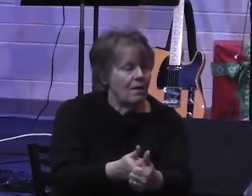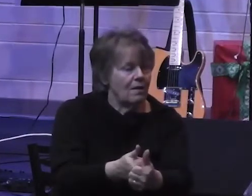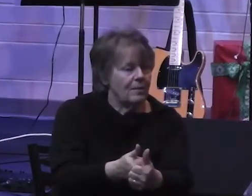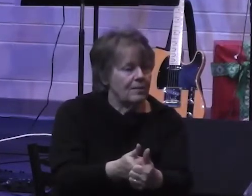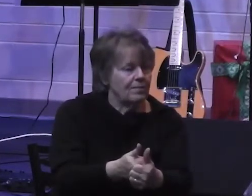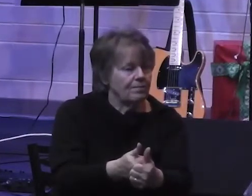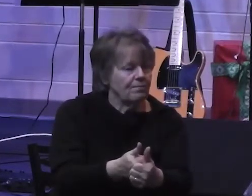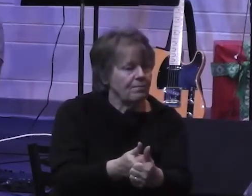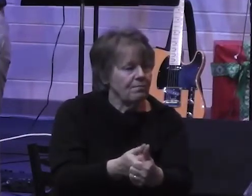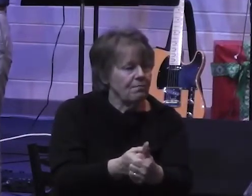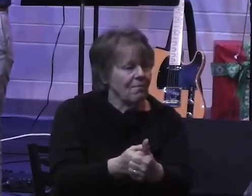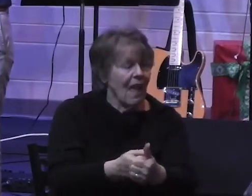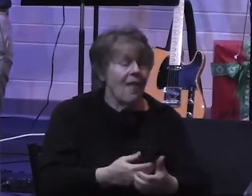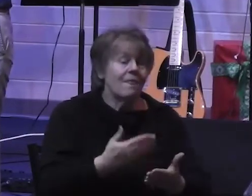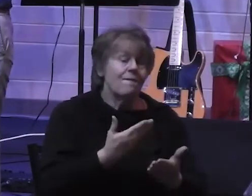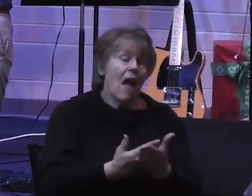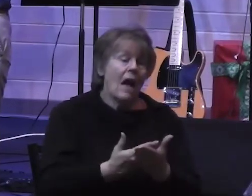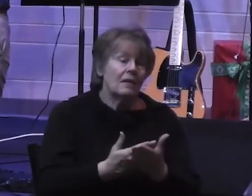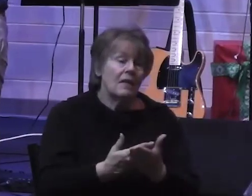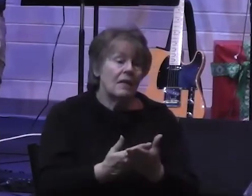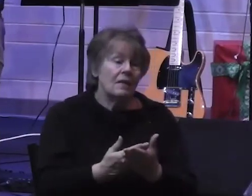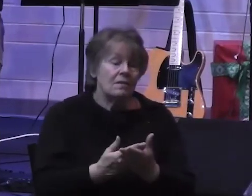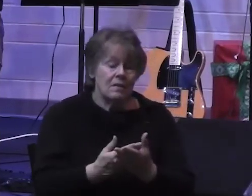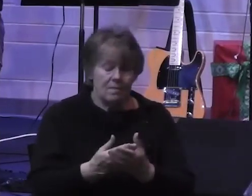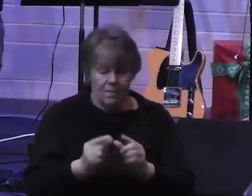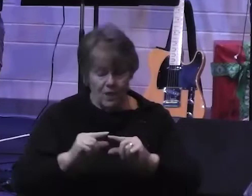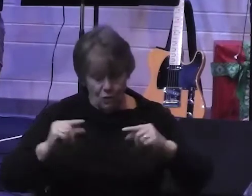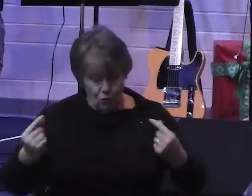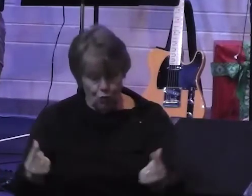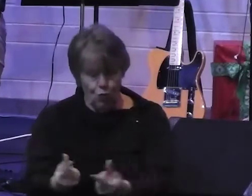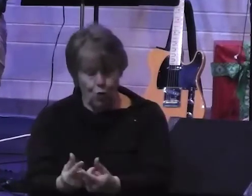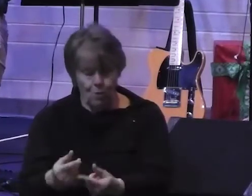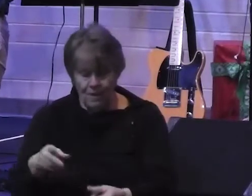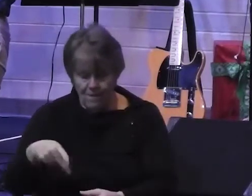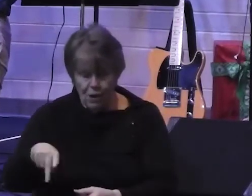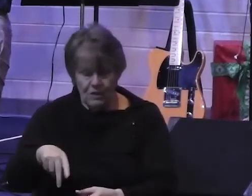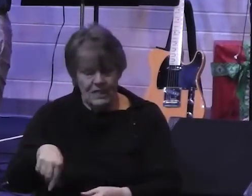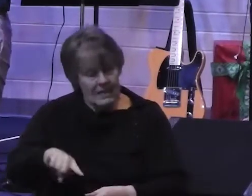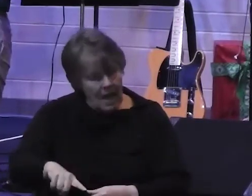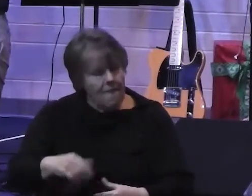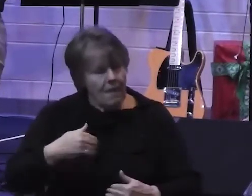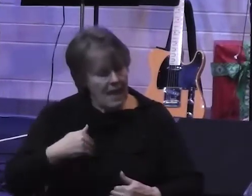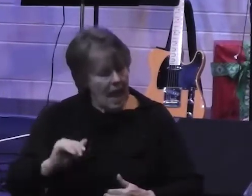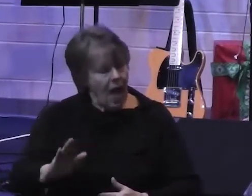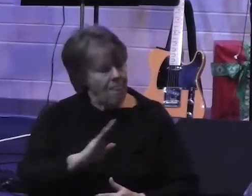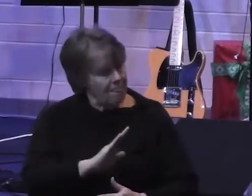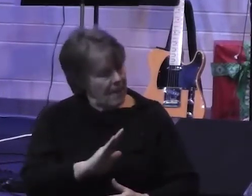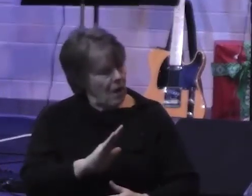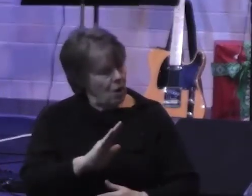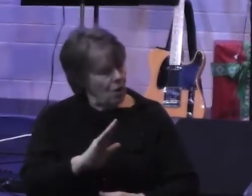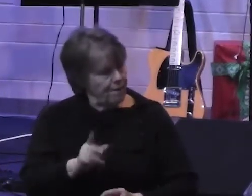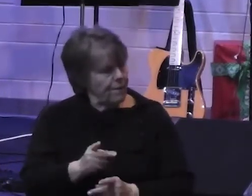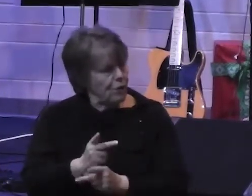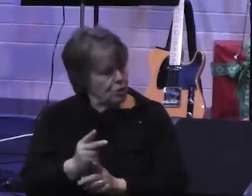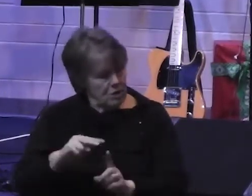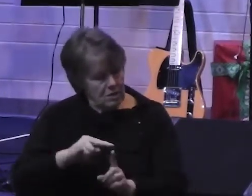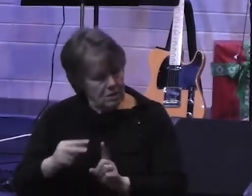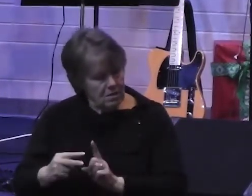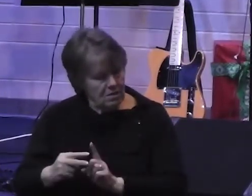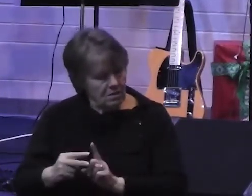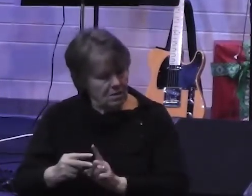the fact of the matter is, like the Pharisees of old had their versions and their arguments, we